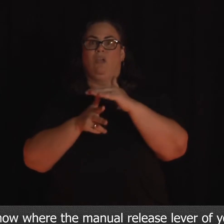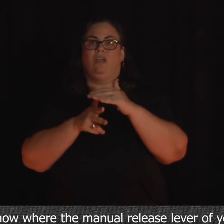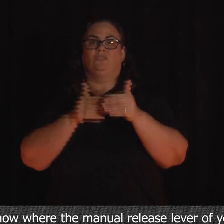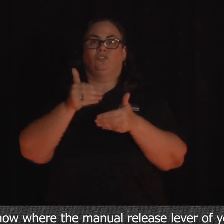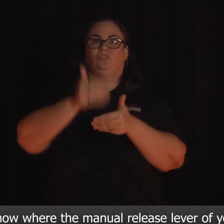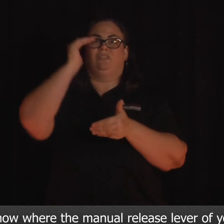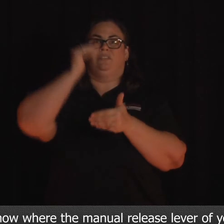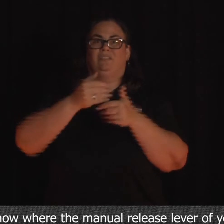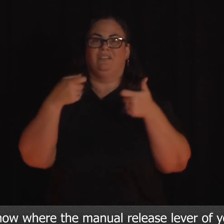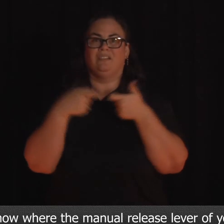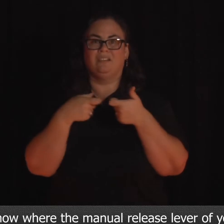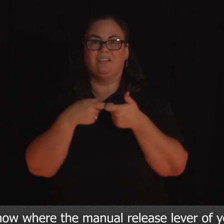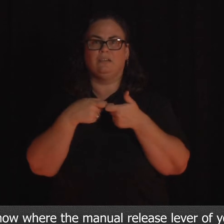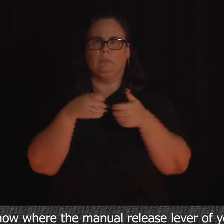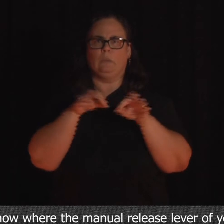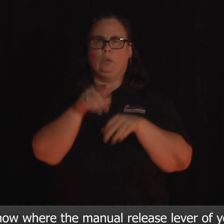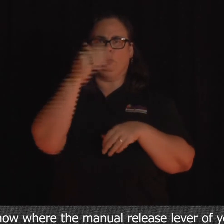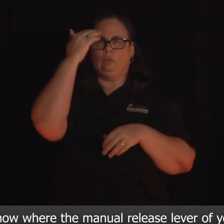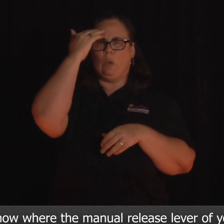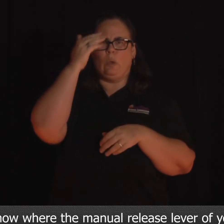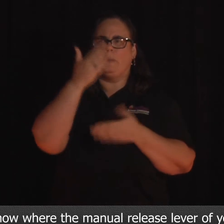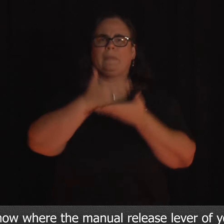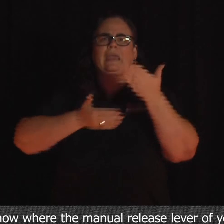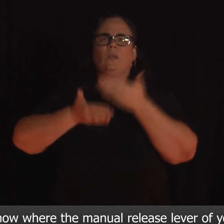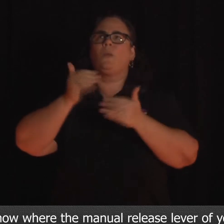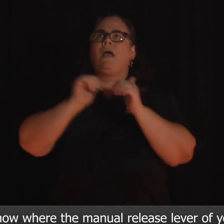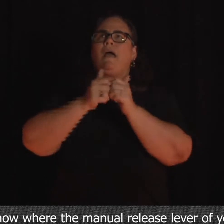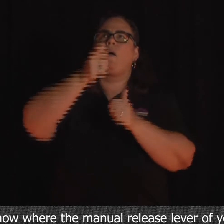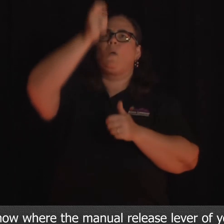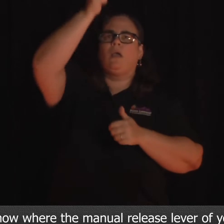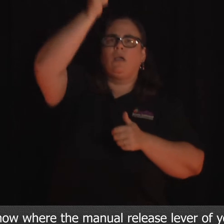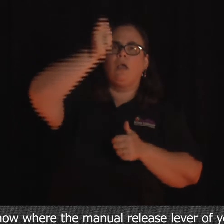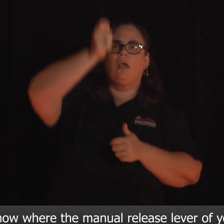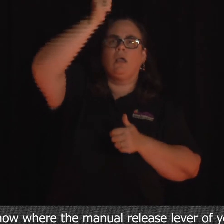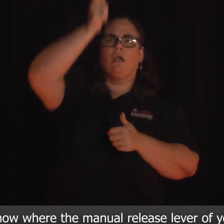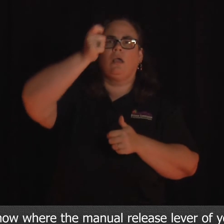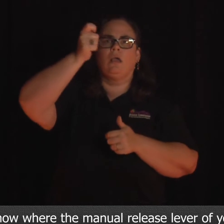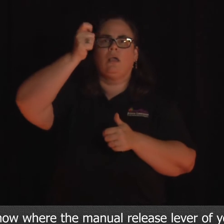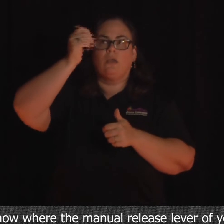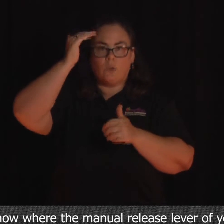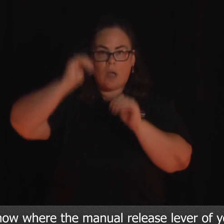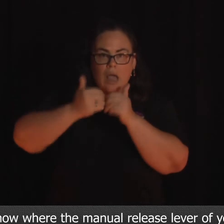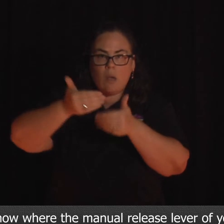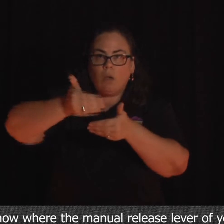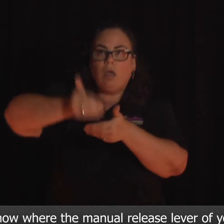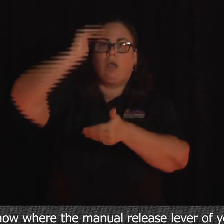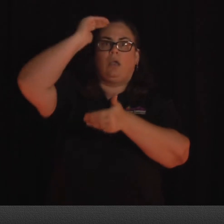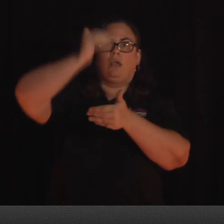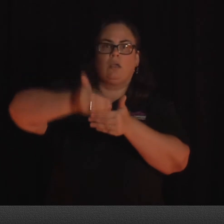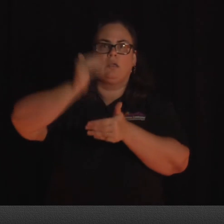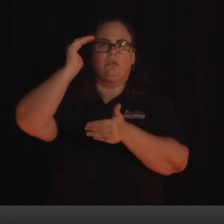Know where the manual release lever of your electric garage door is located and how to operate it.